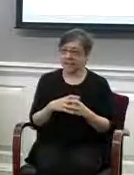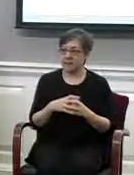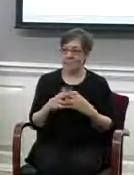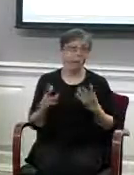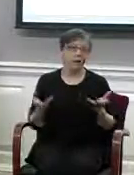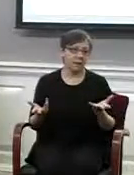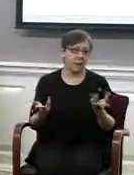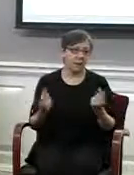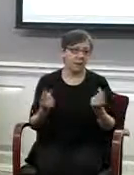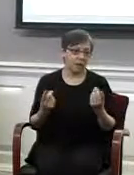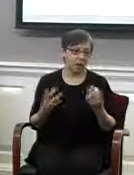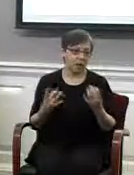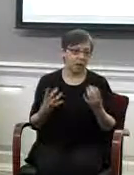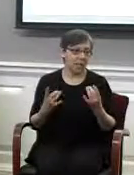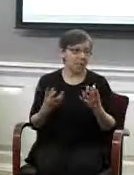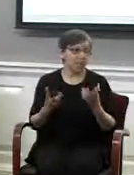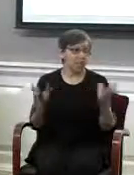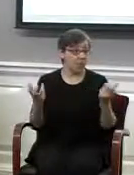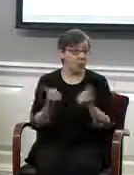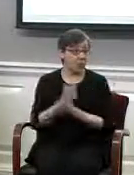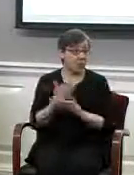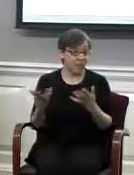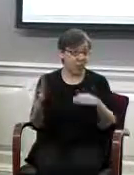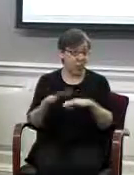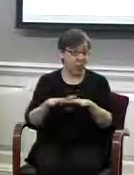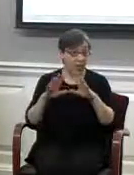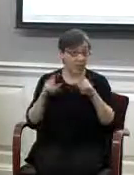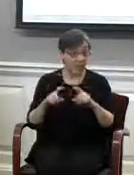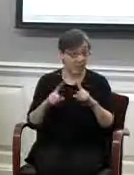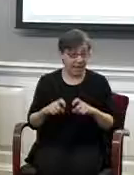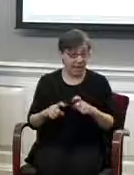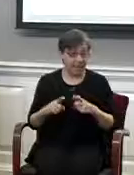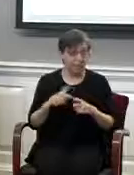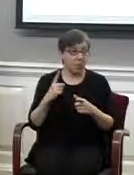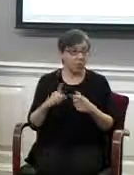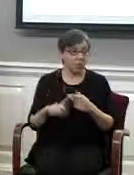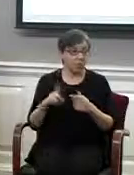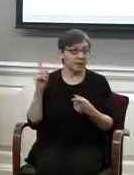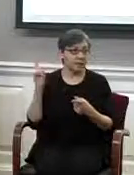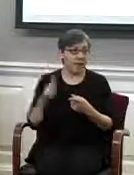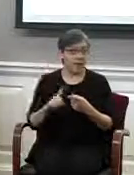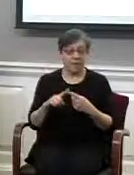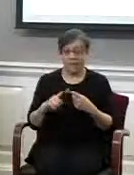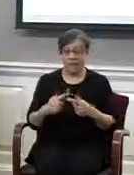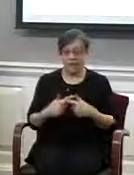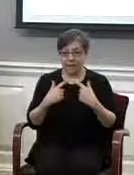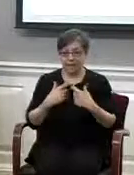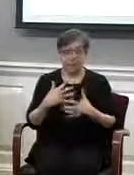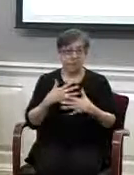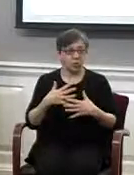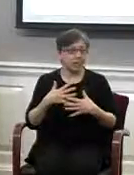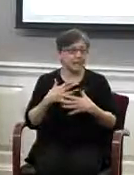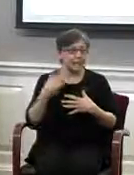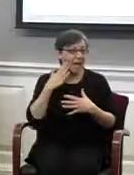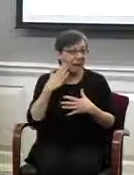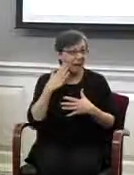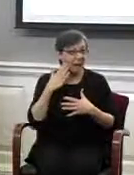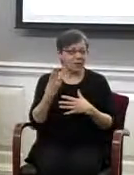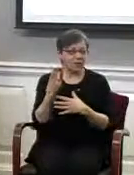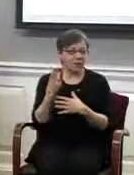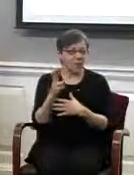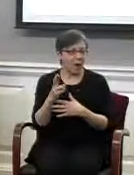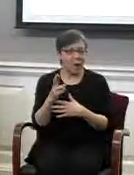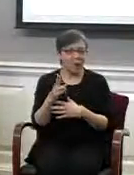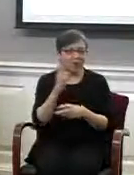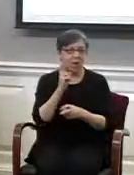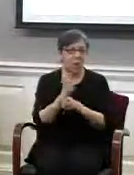Do you put everything on the exam so then people take it seriously, or does that take away from, you know, this kind of living and breathing knowledge of human rights that doesn't, you know, it's